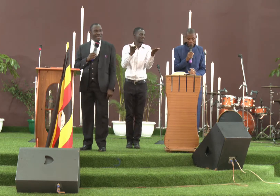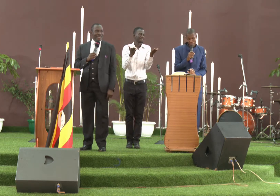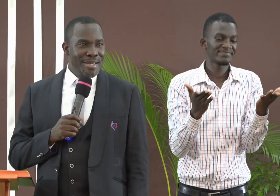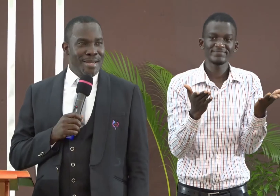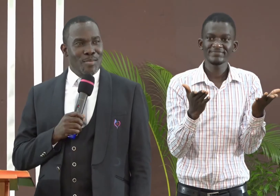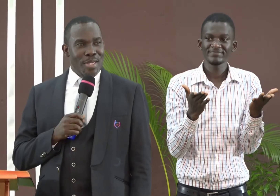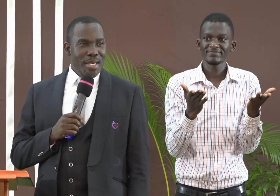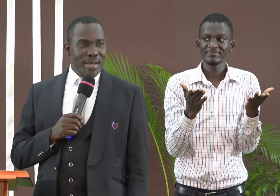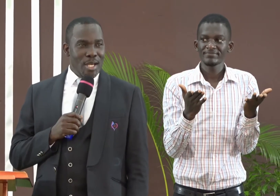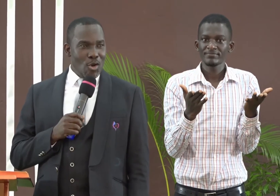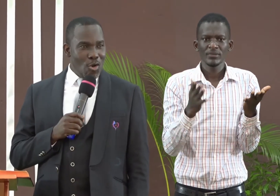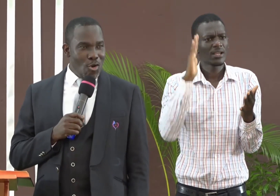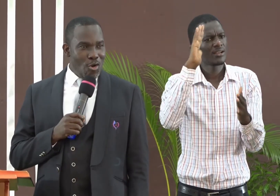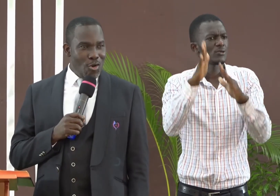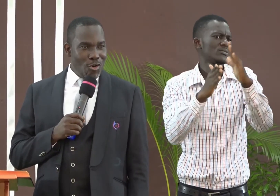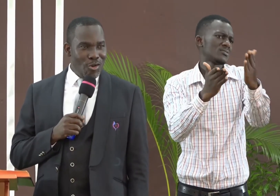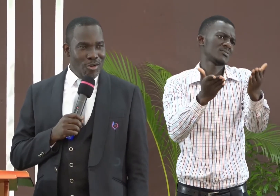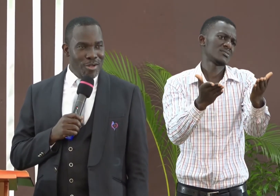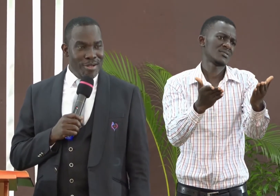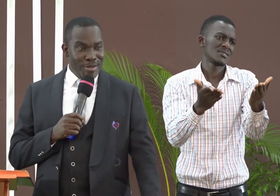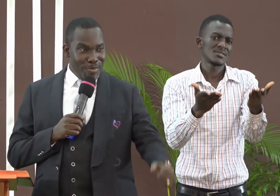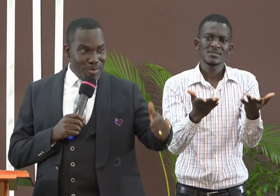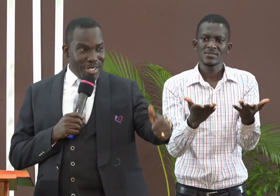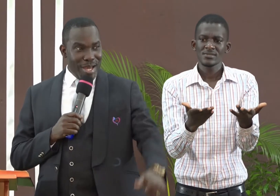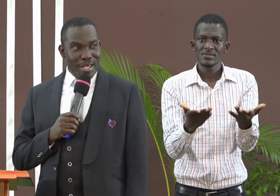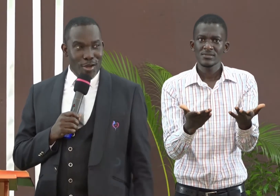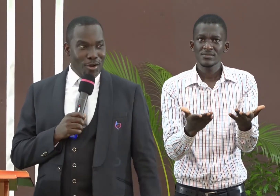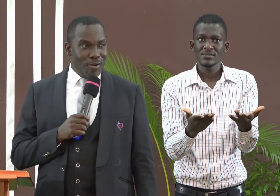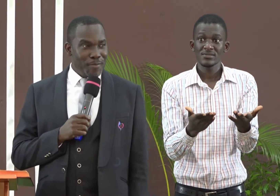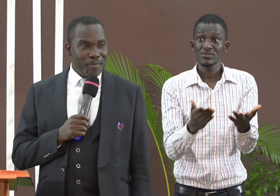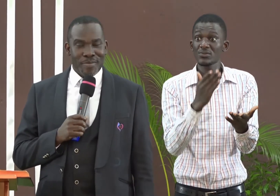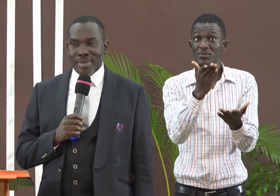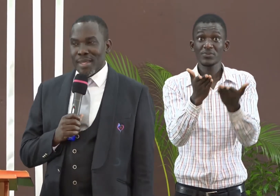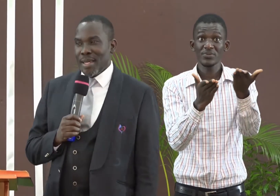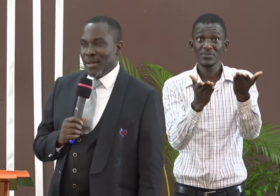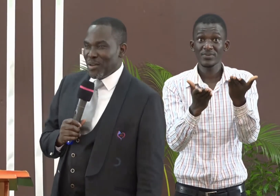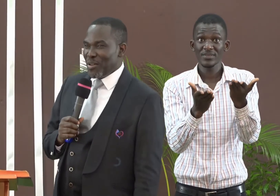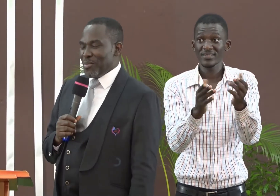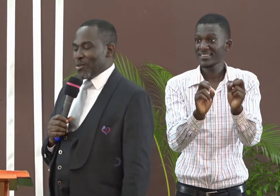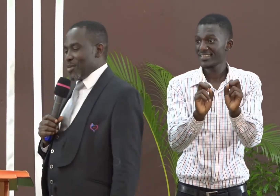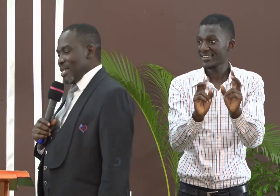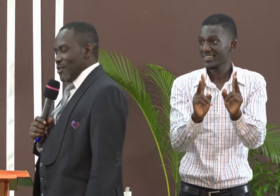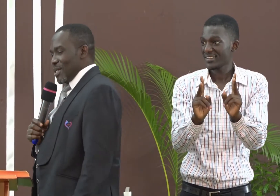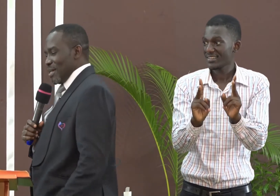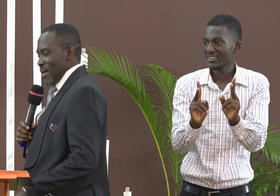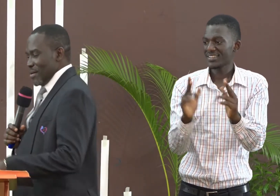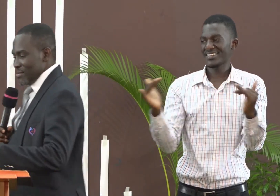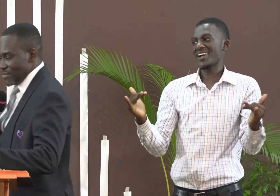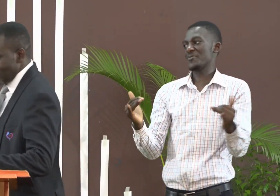Well done, brethren. Well done, brethren. Are we still there? Some